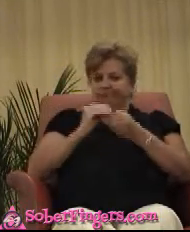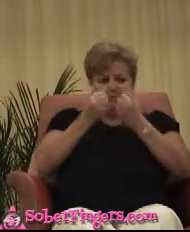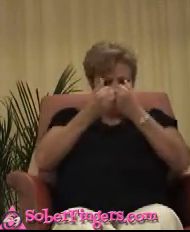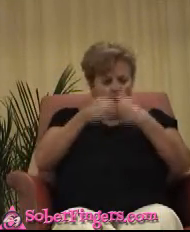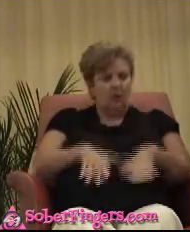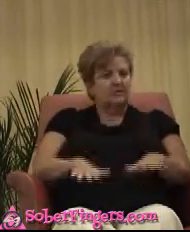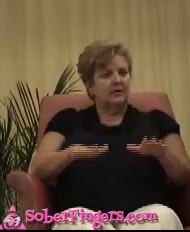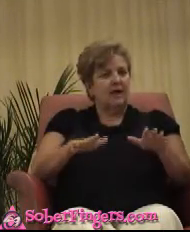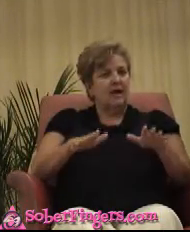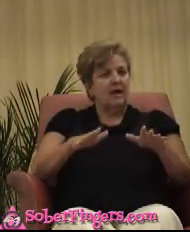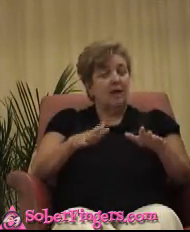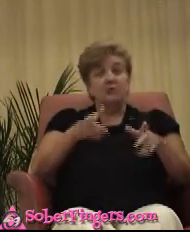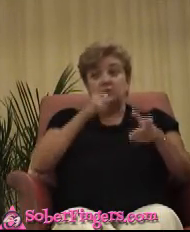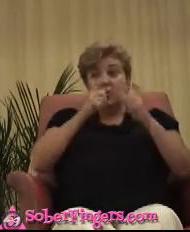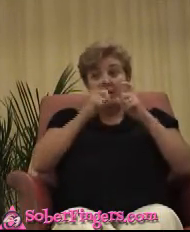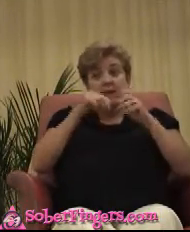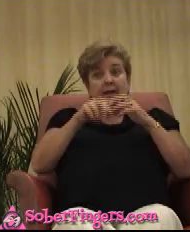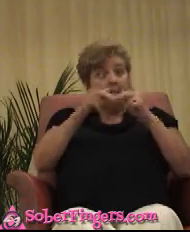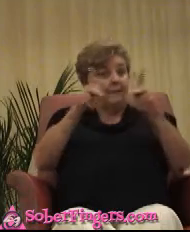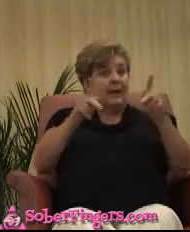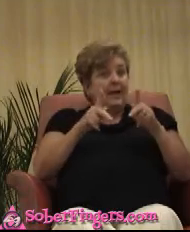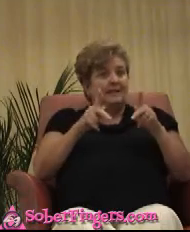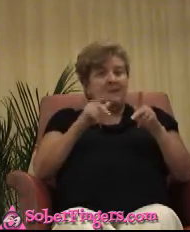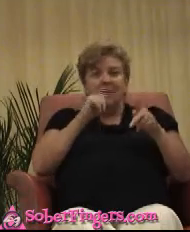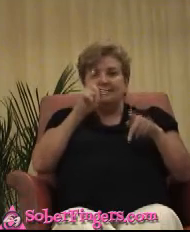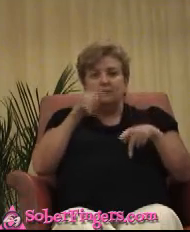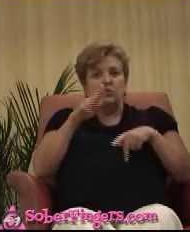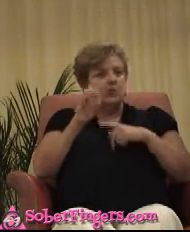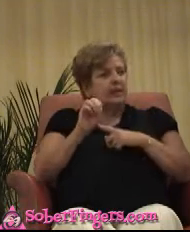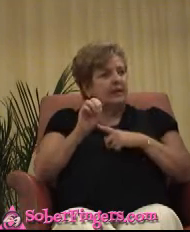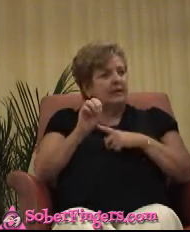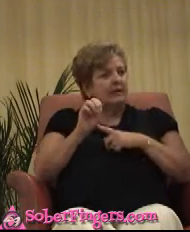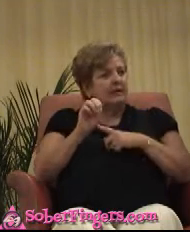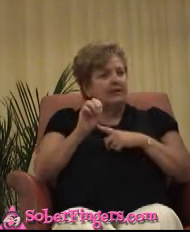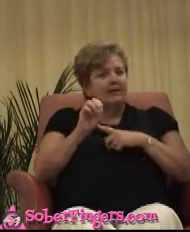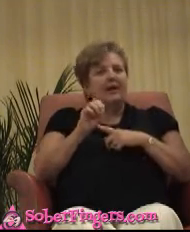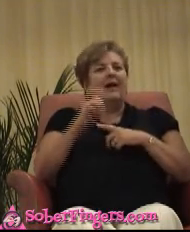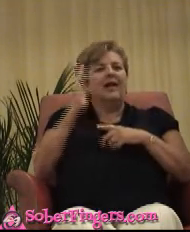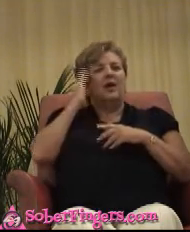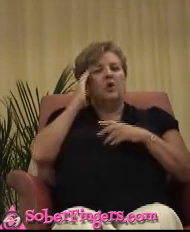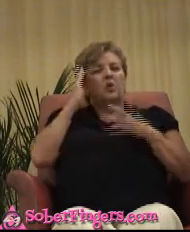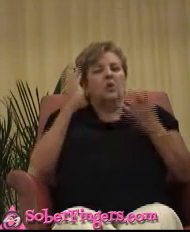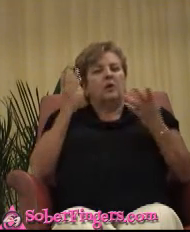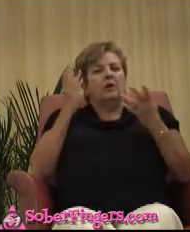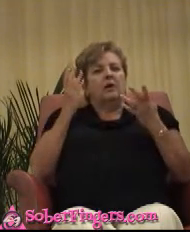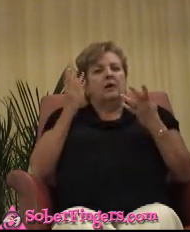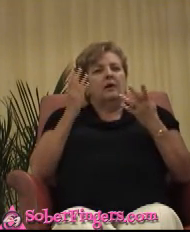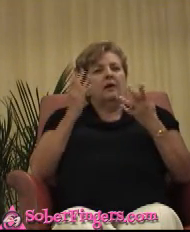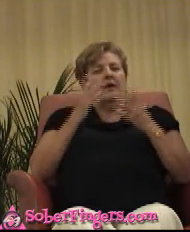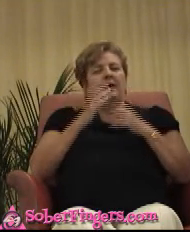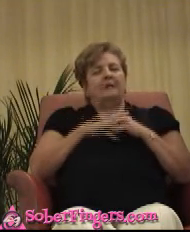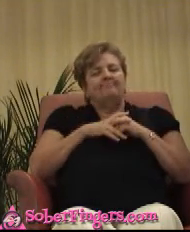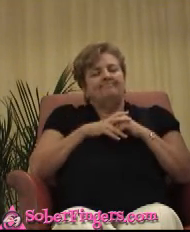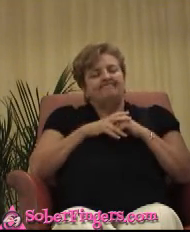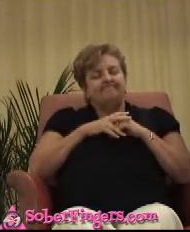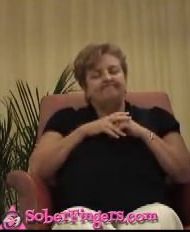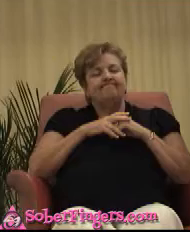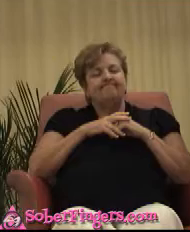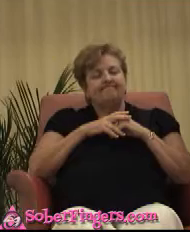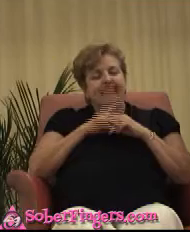be. And I knew I was an alcoholic. I looked at him, I said, I thought you'd probably tell me that, and I'm okay. And I said, I just